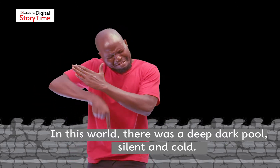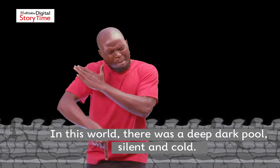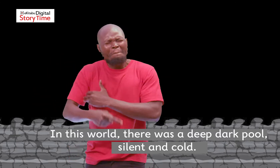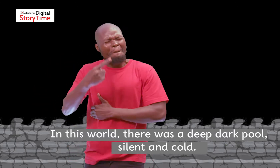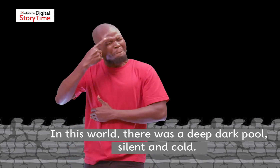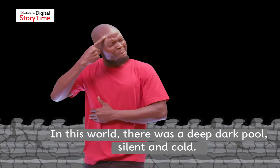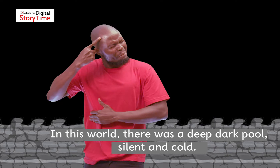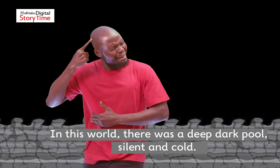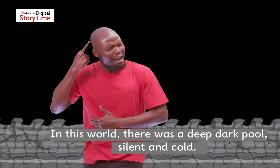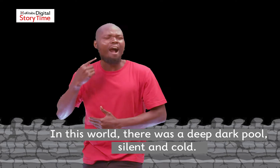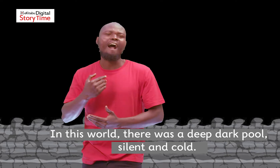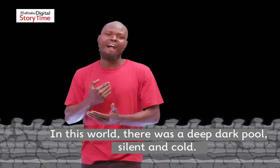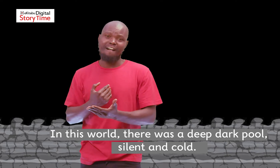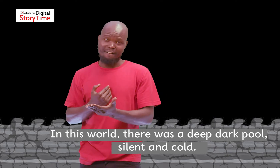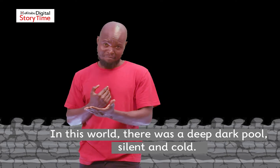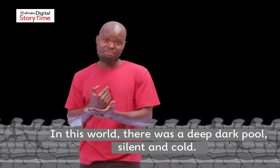there was a deep dark pool,